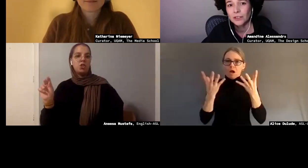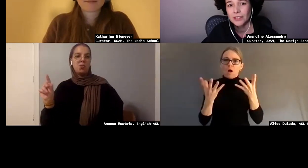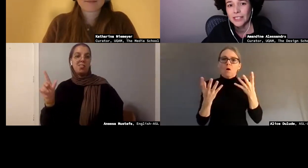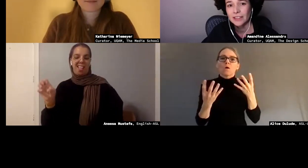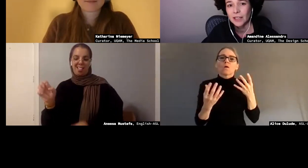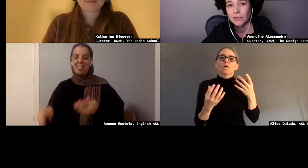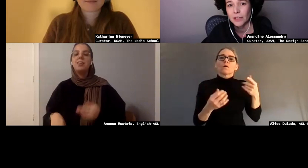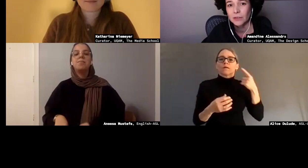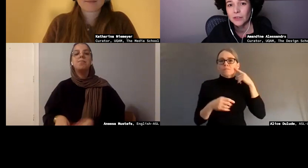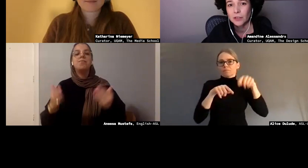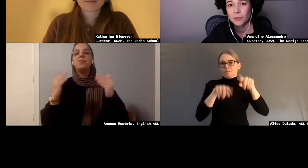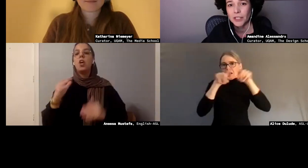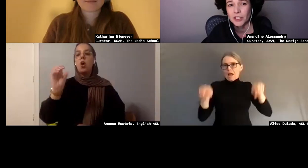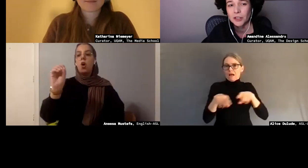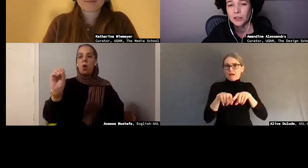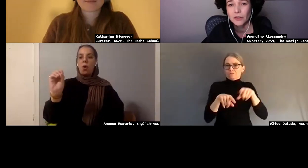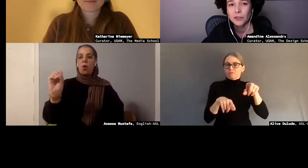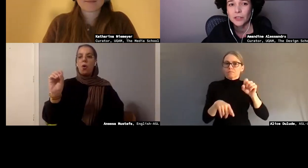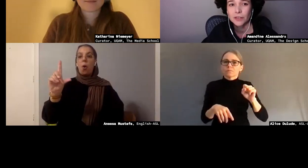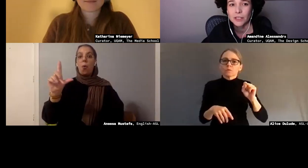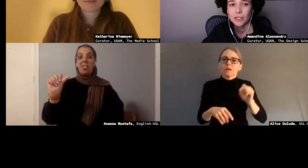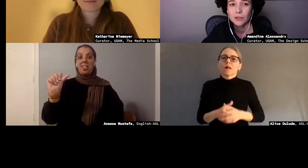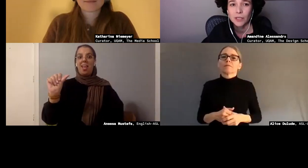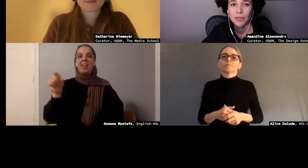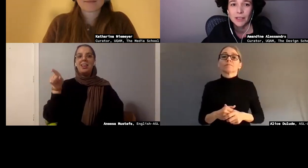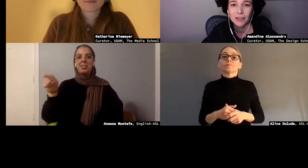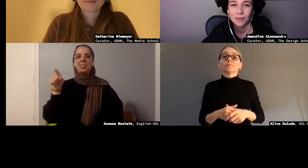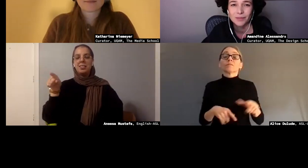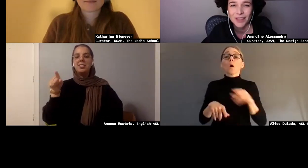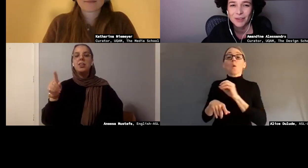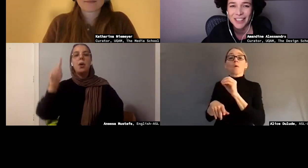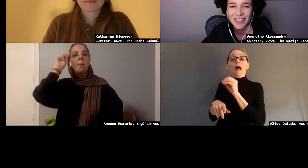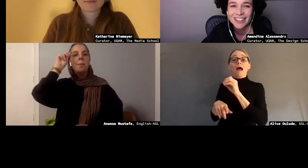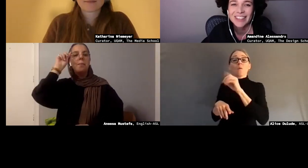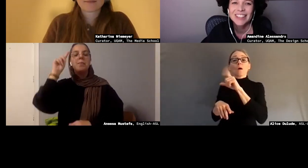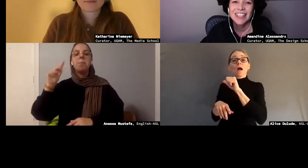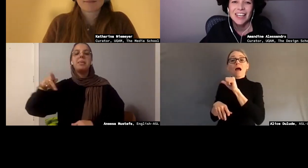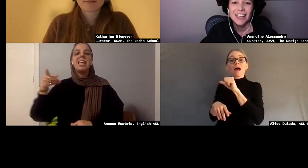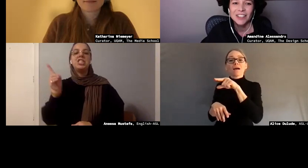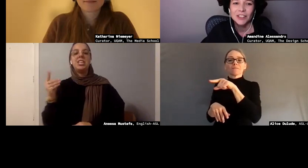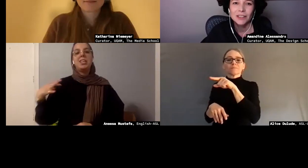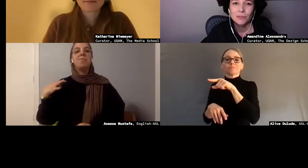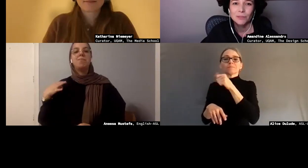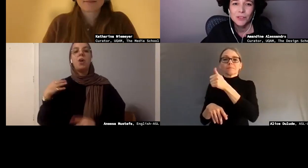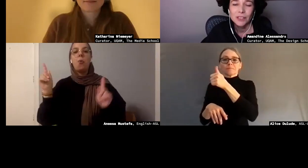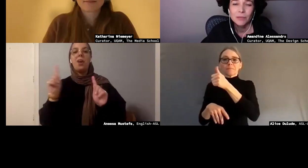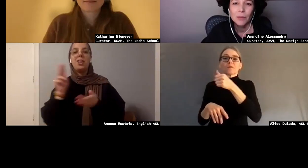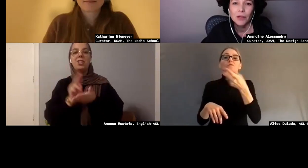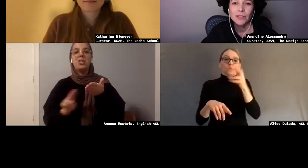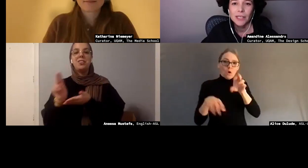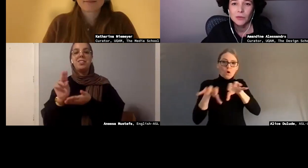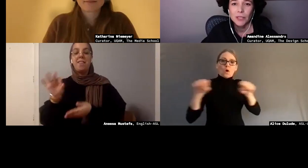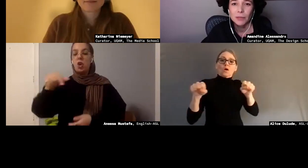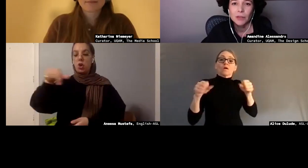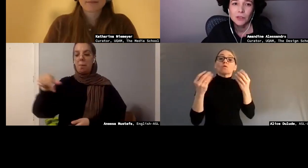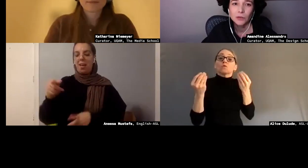doctoral candidate at the Faculty of Communication of the University du Québec à Montréal, and a student member of